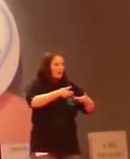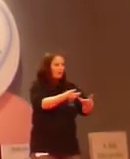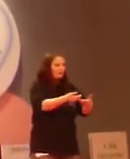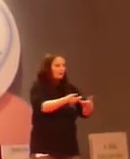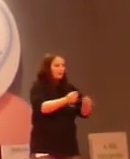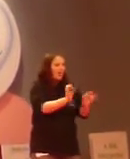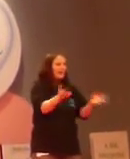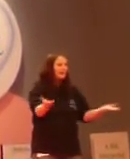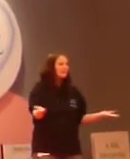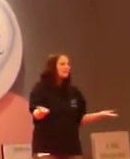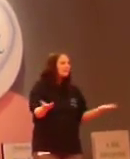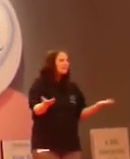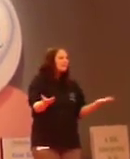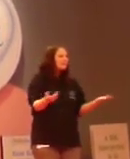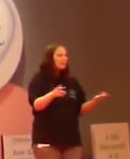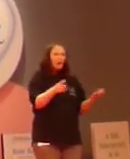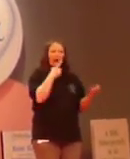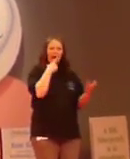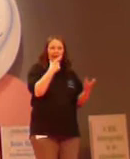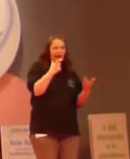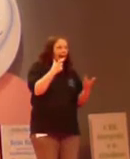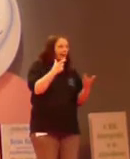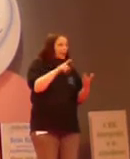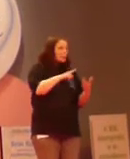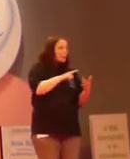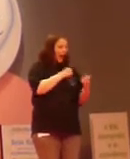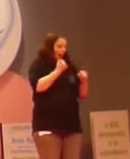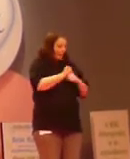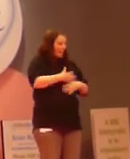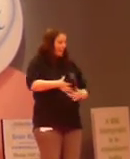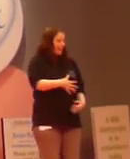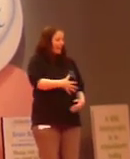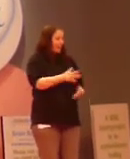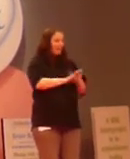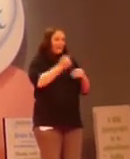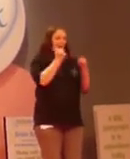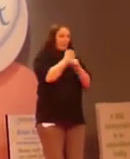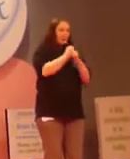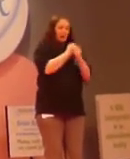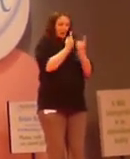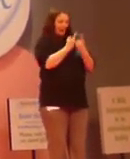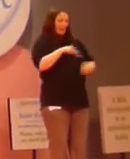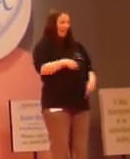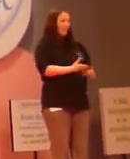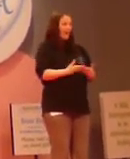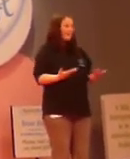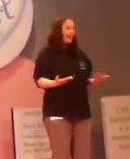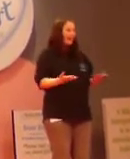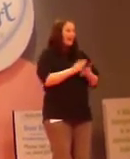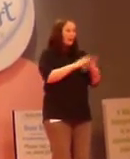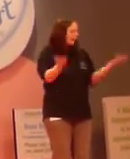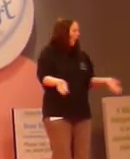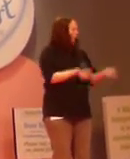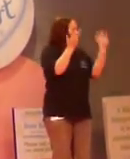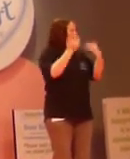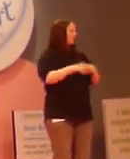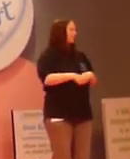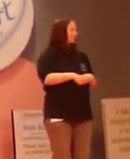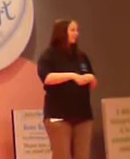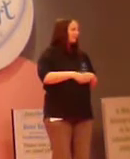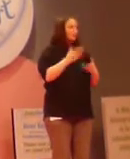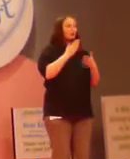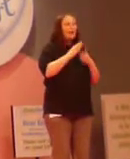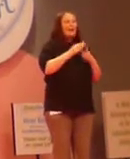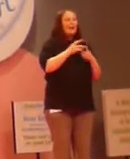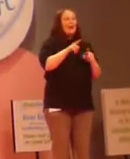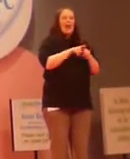not? You know, you've made a baby, you're already on the production line. So, you know, you've just been given